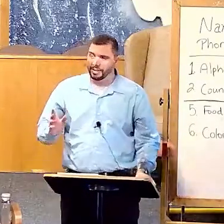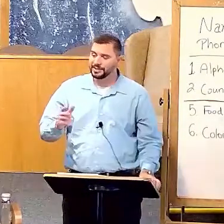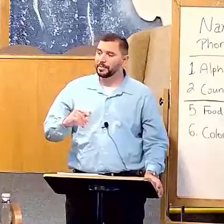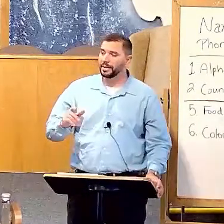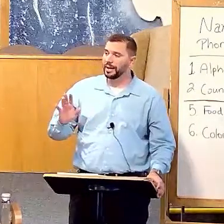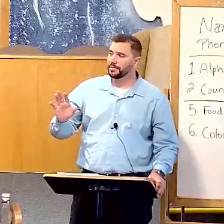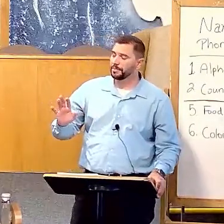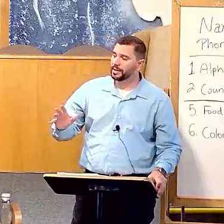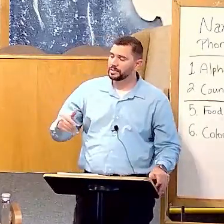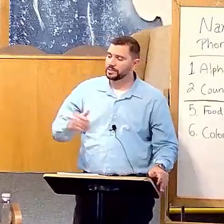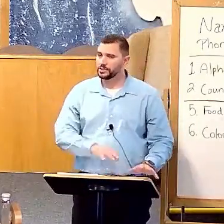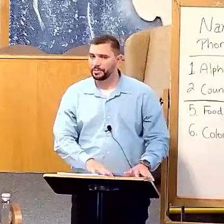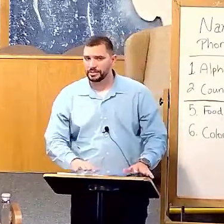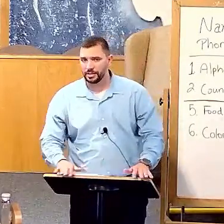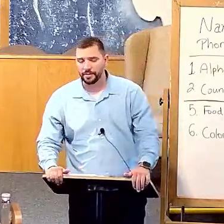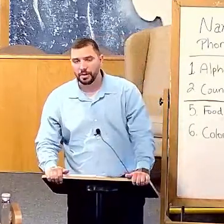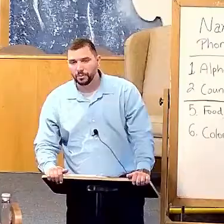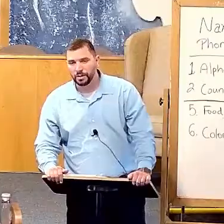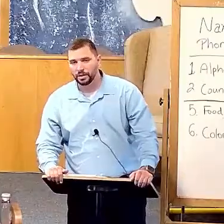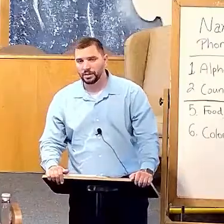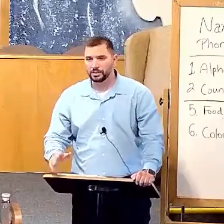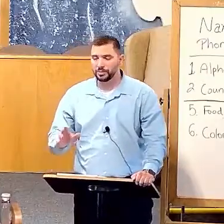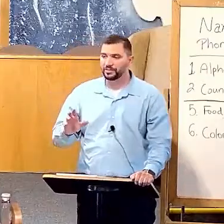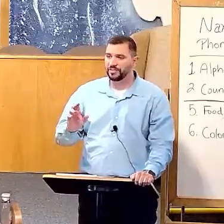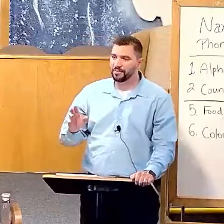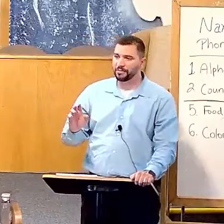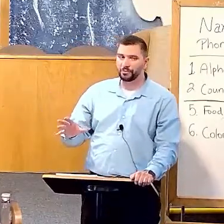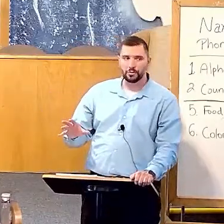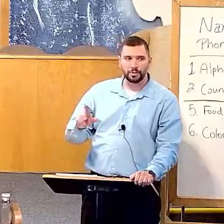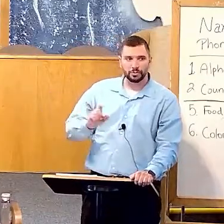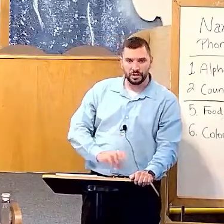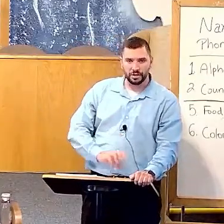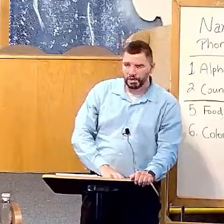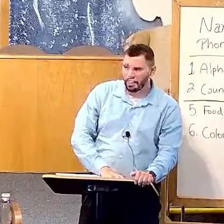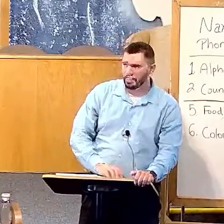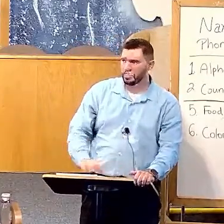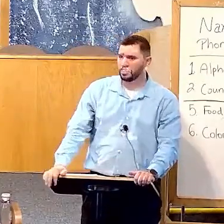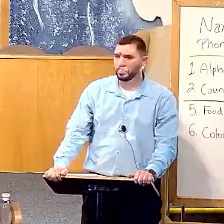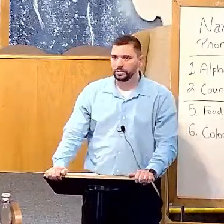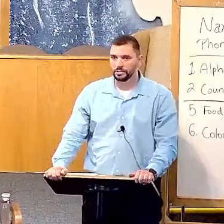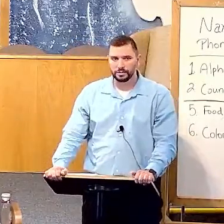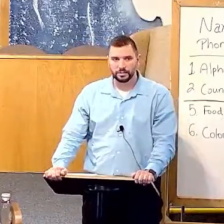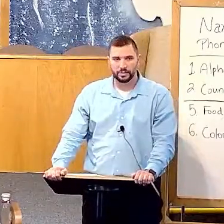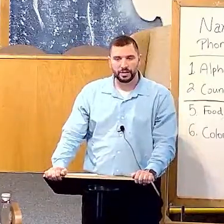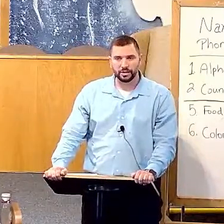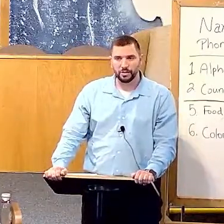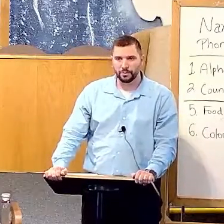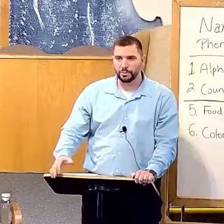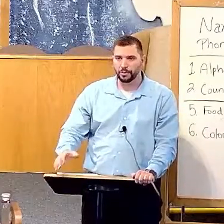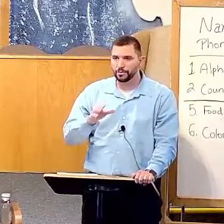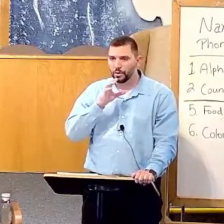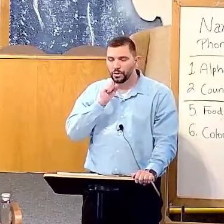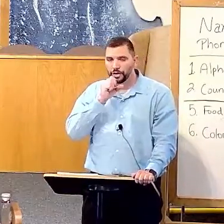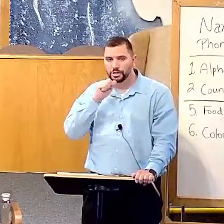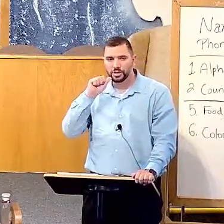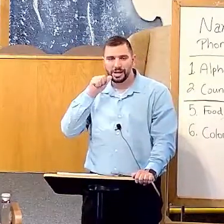anybody have, let me ask, because there's some things in here, somebody's favorite fruit that was not in here, that we didn't go over? We went over orange,